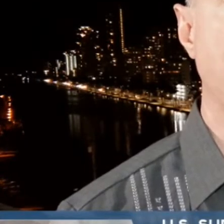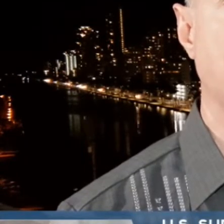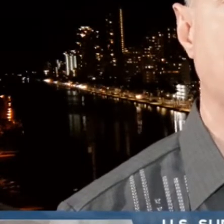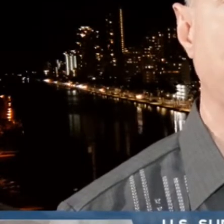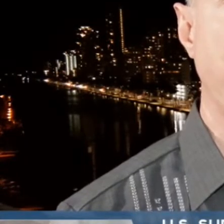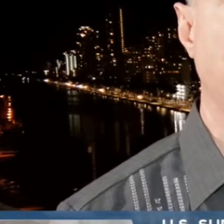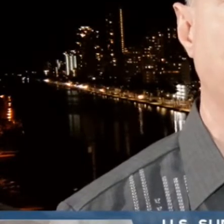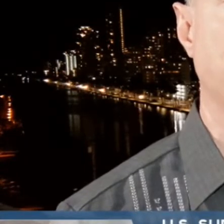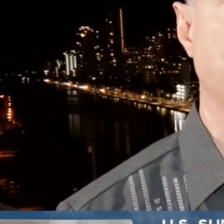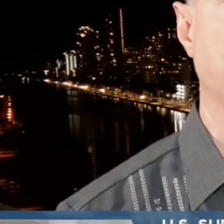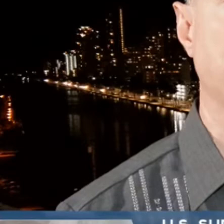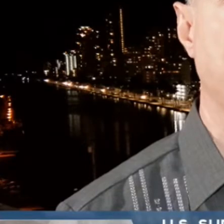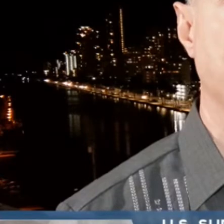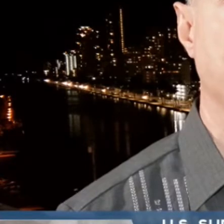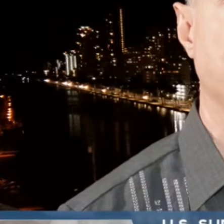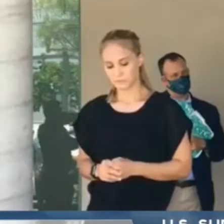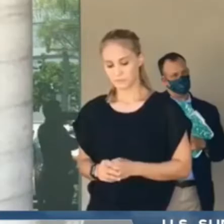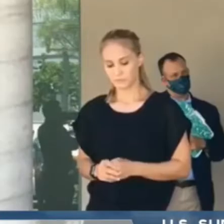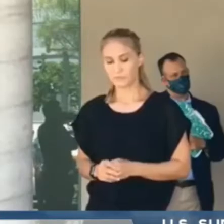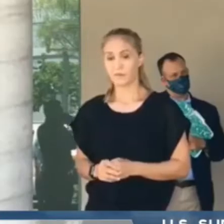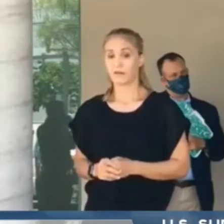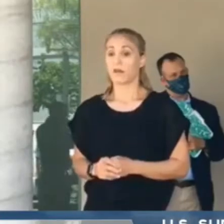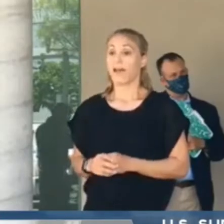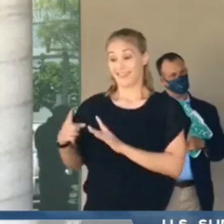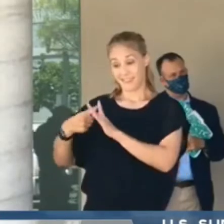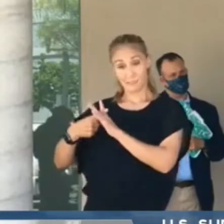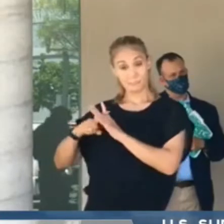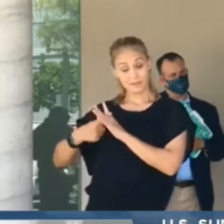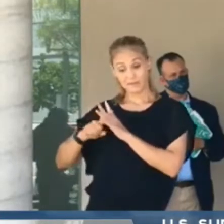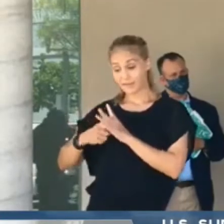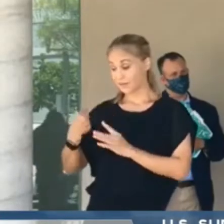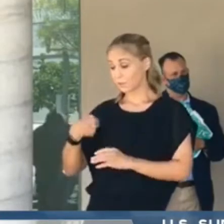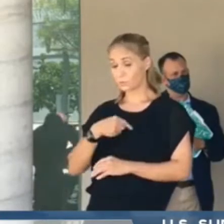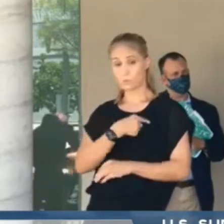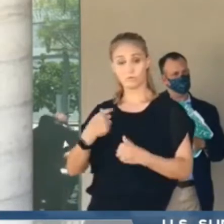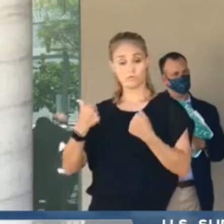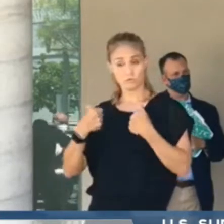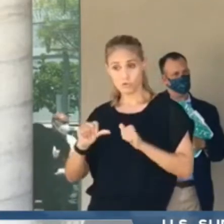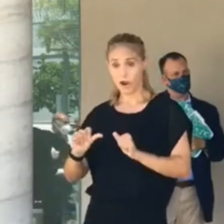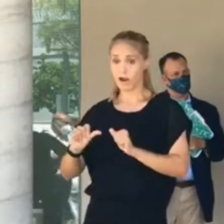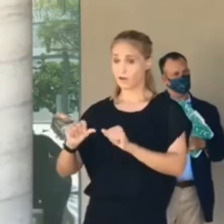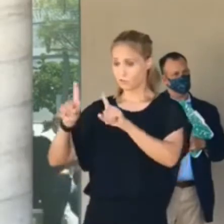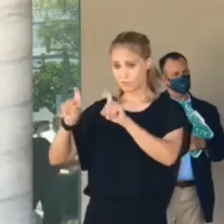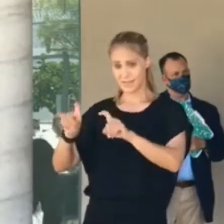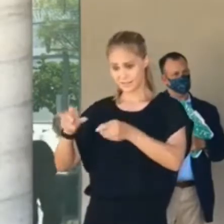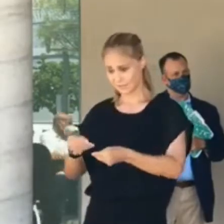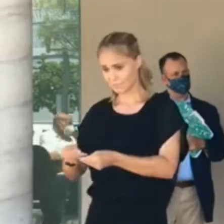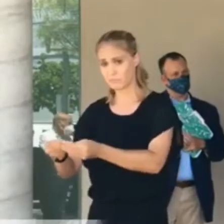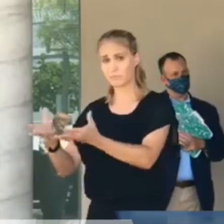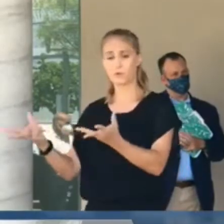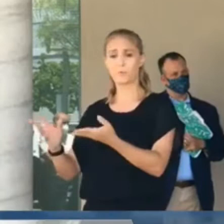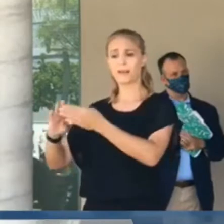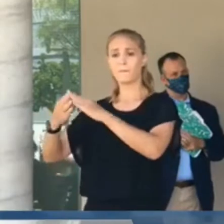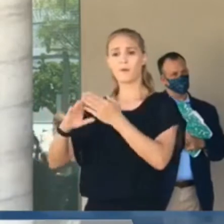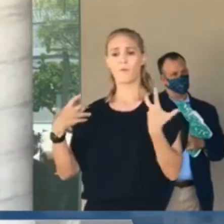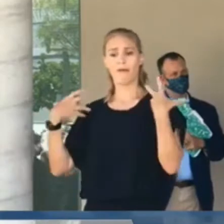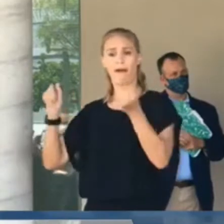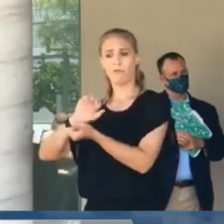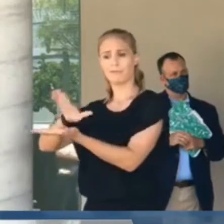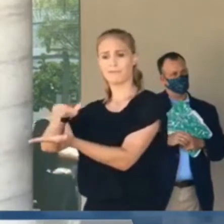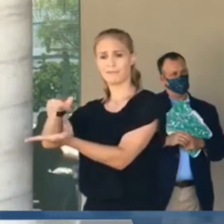when new cases were still in the single digits. Early on, we tried to get testing into the community health centers, but you